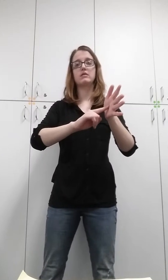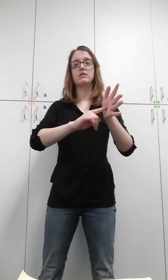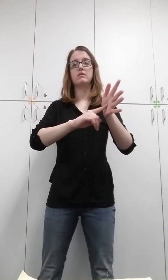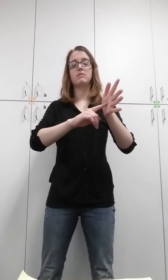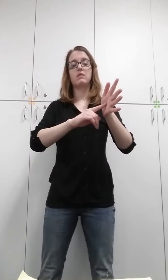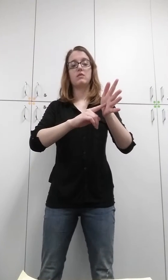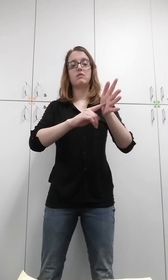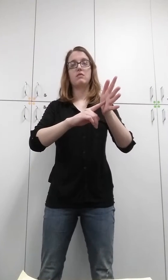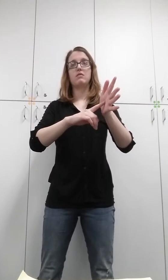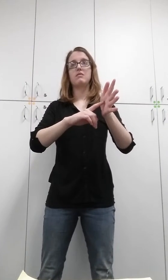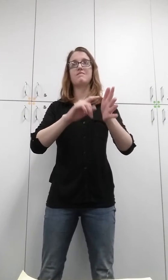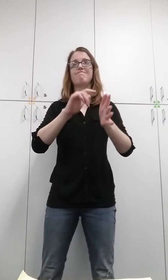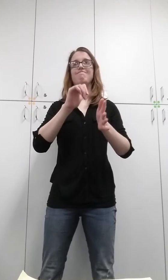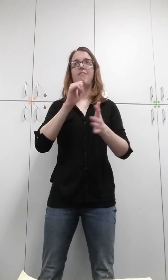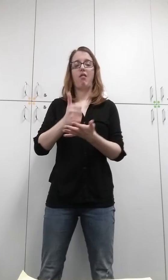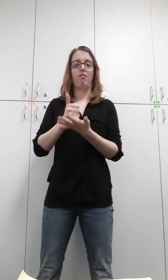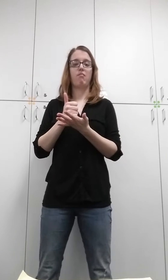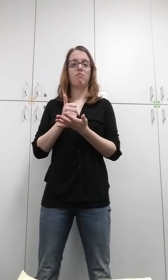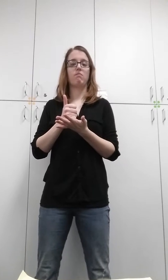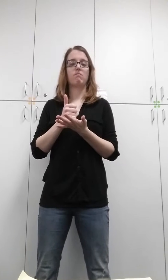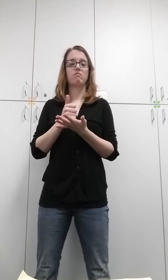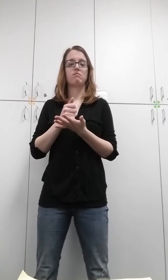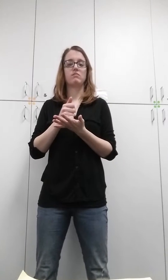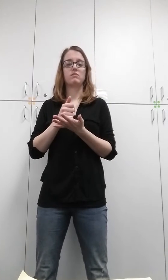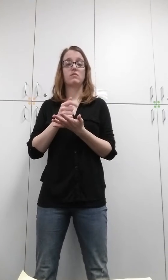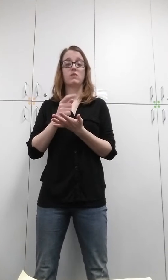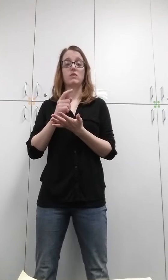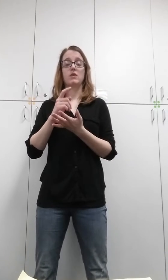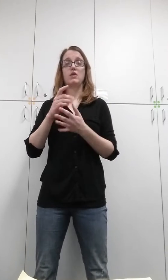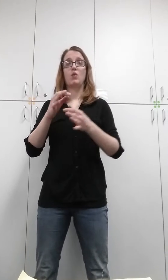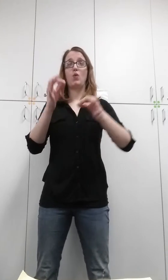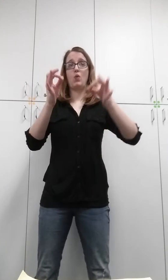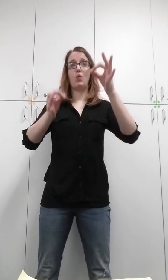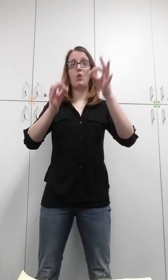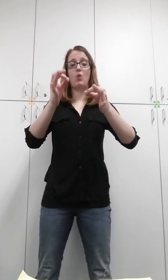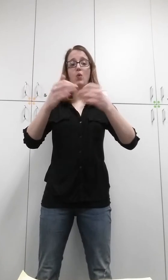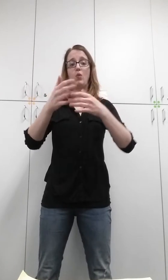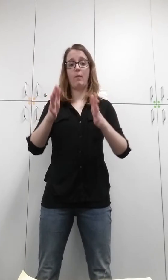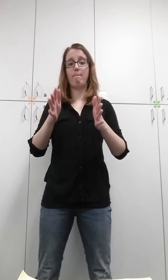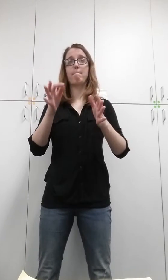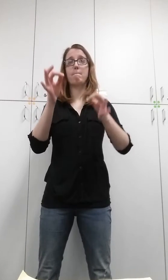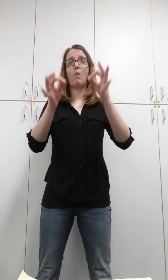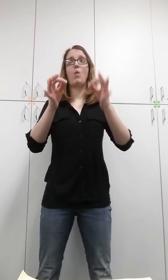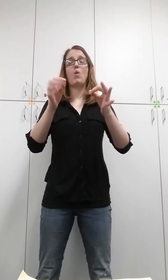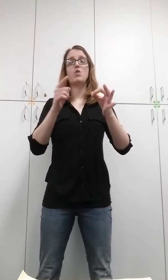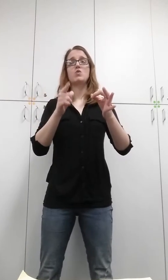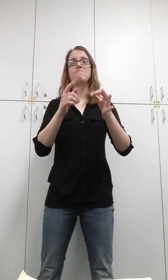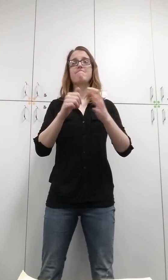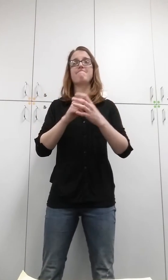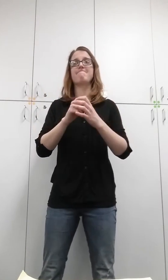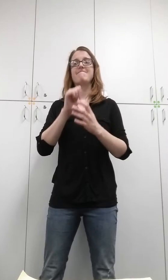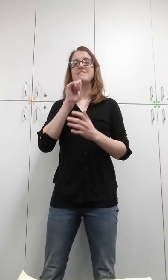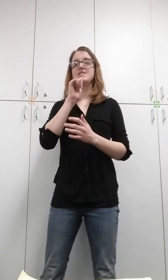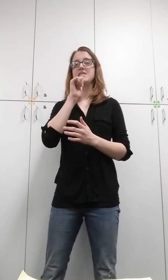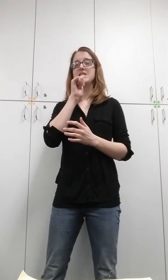and someone is being asked about the weapon or their weapon of choice. All right?